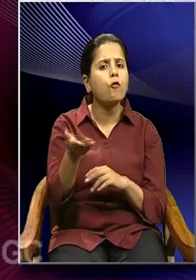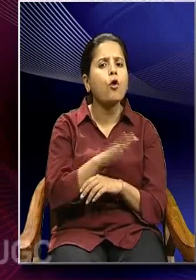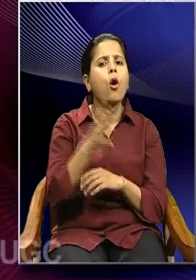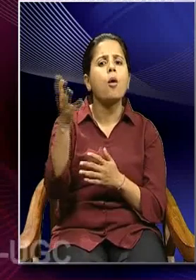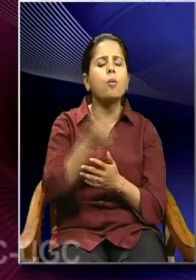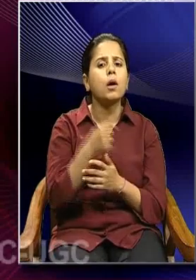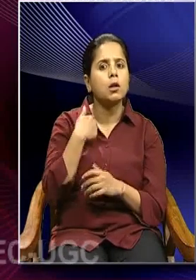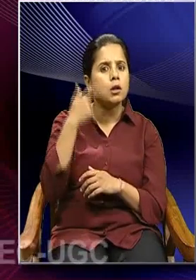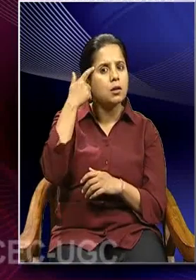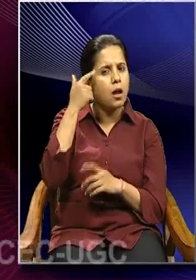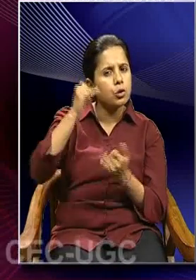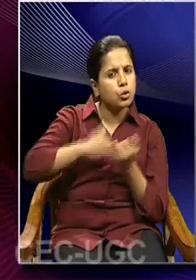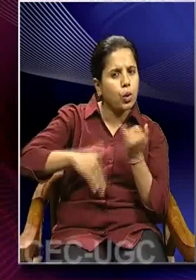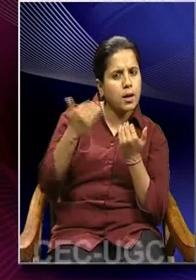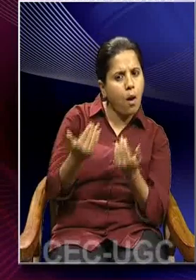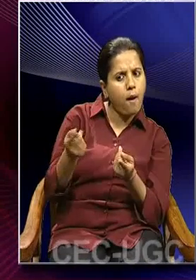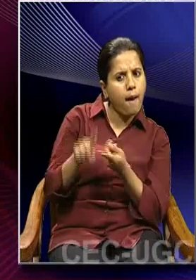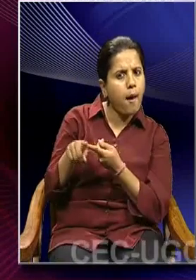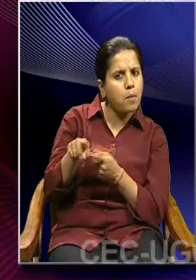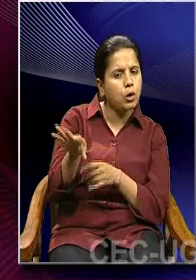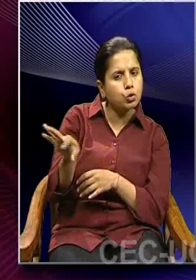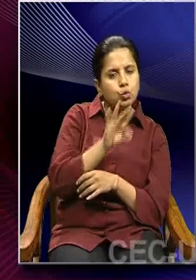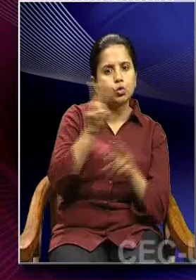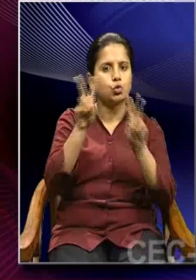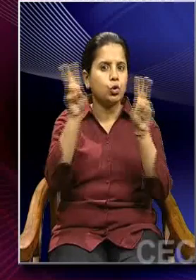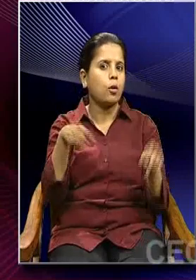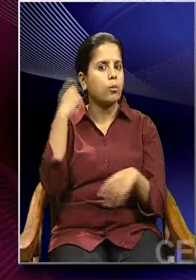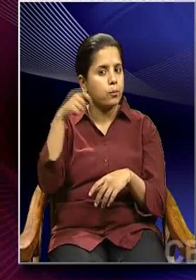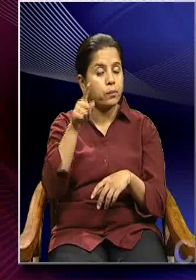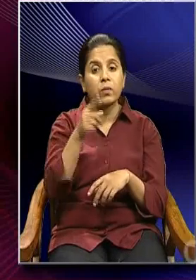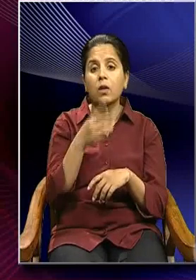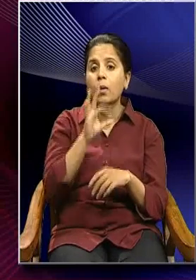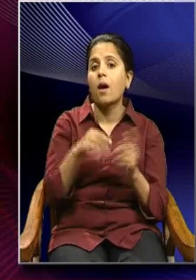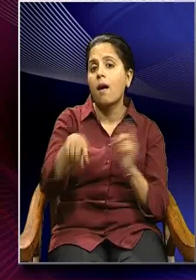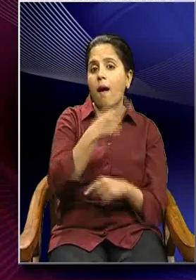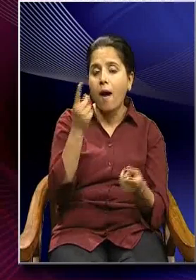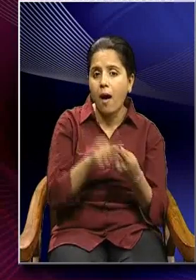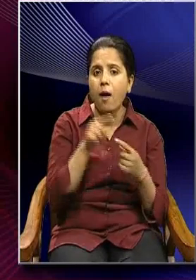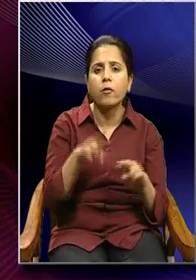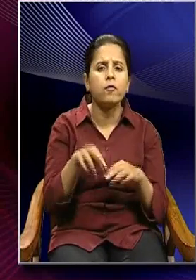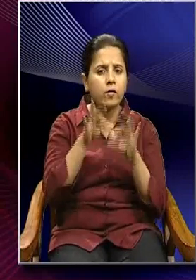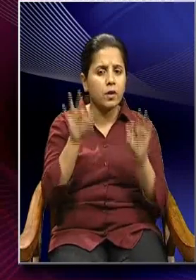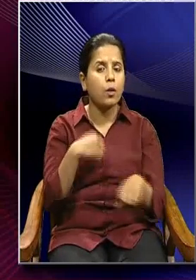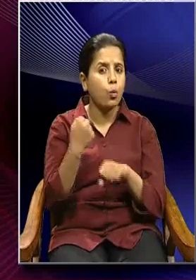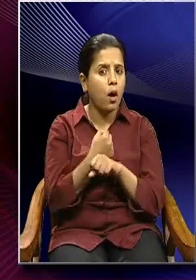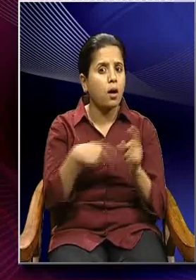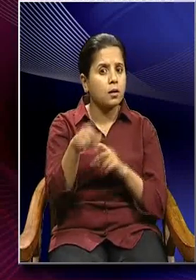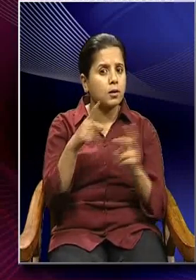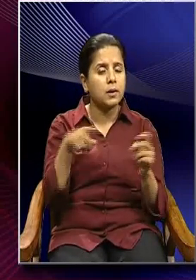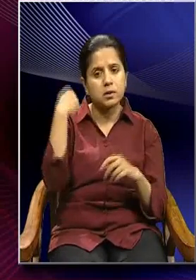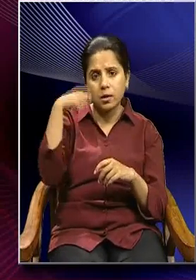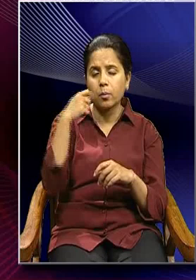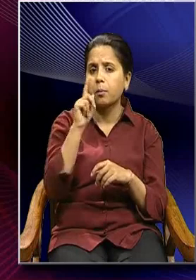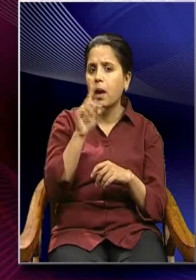of concerns of the recent times, though they were more within the framework of the mainstream cinema, but at the same time